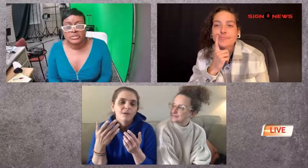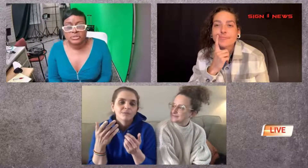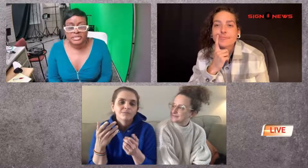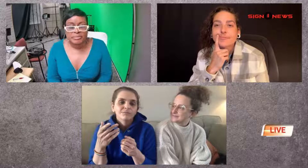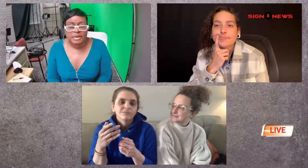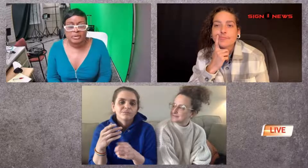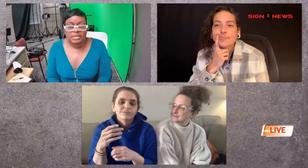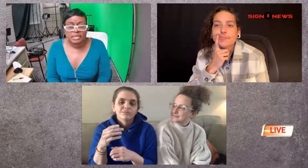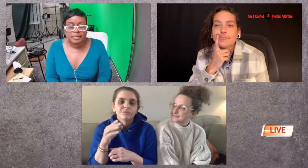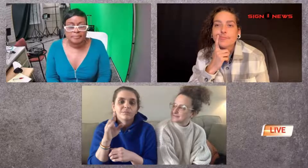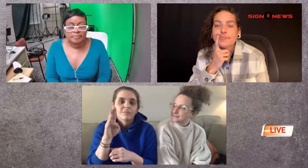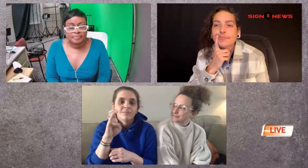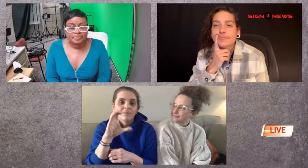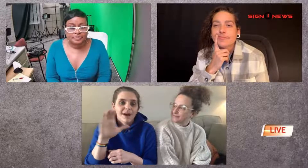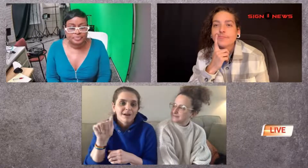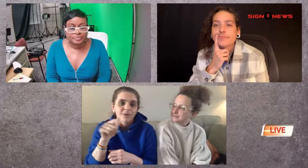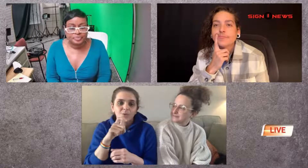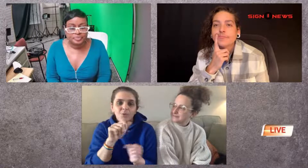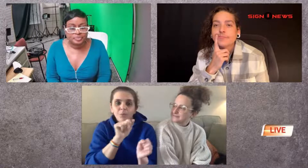So the story is about